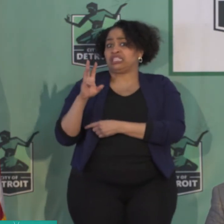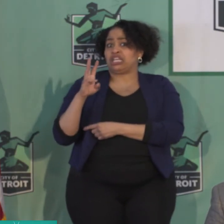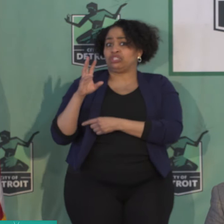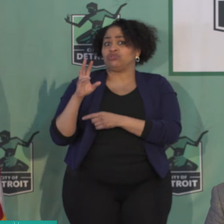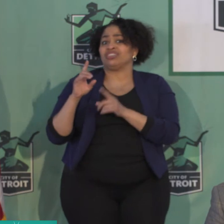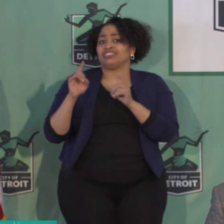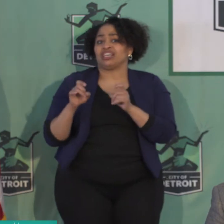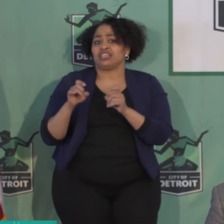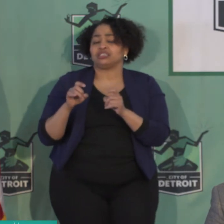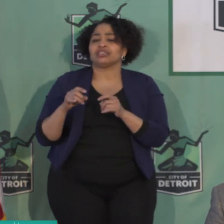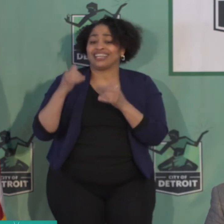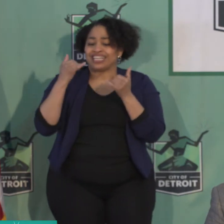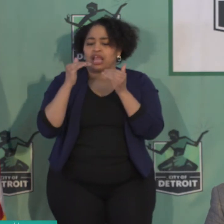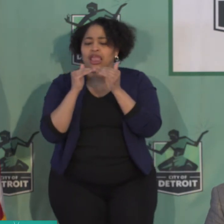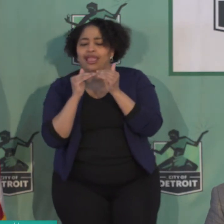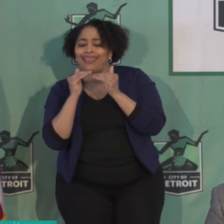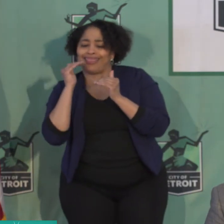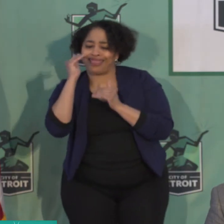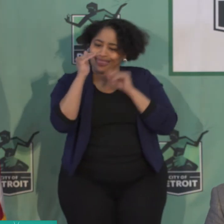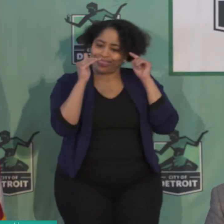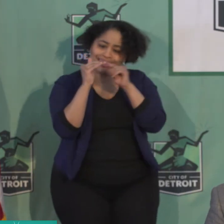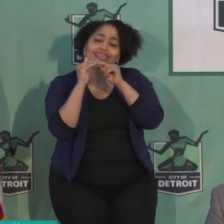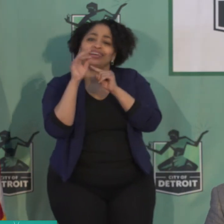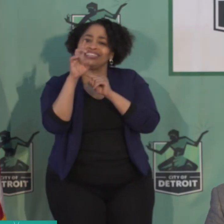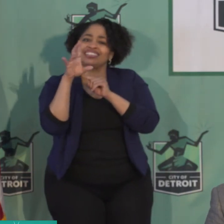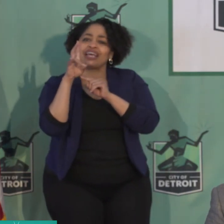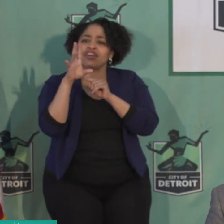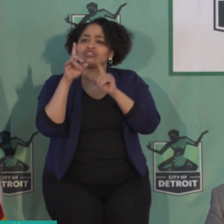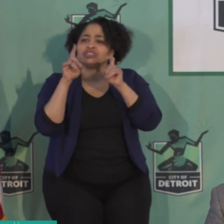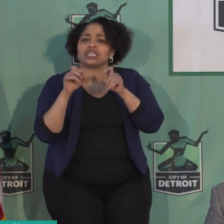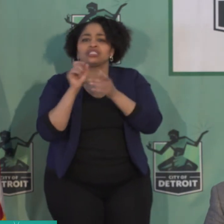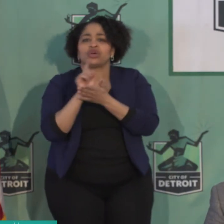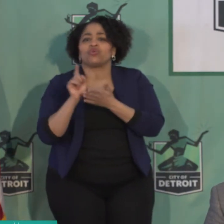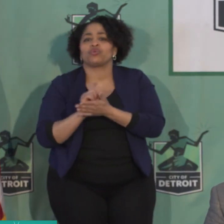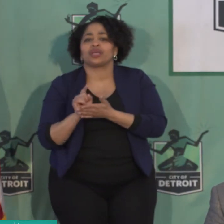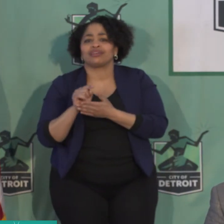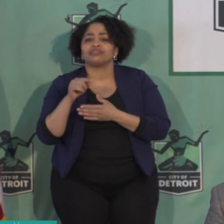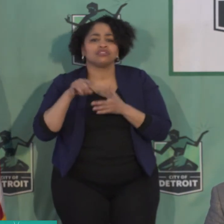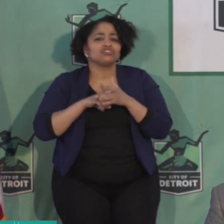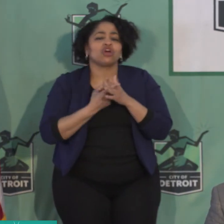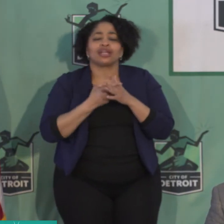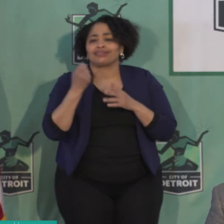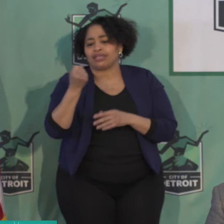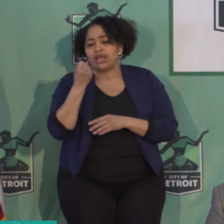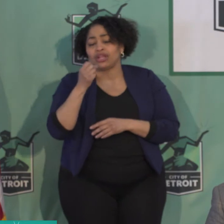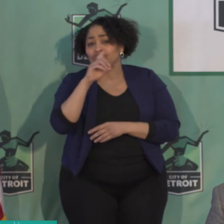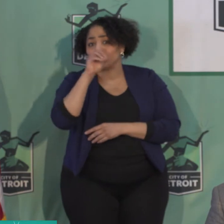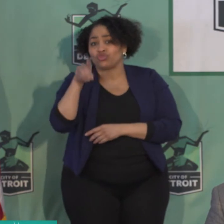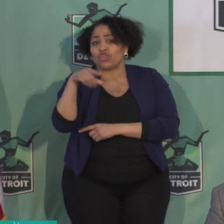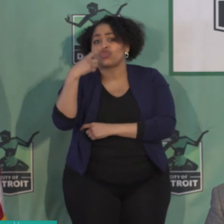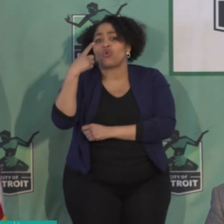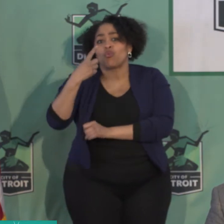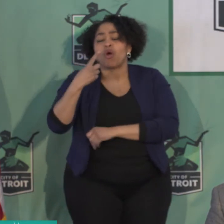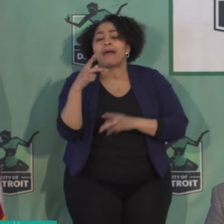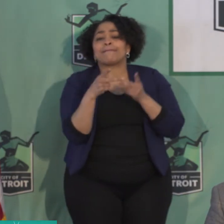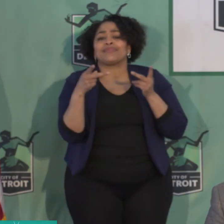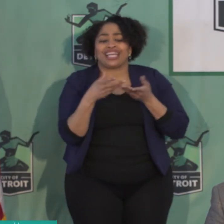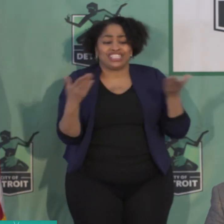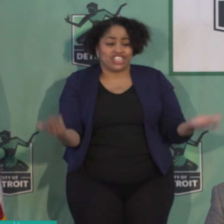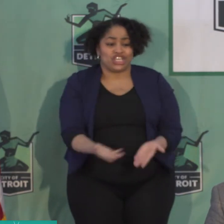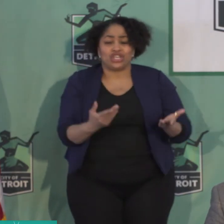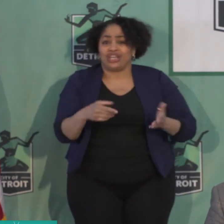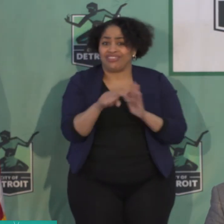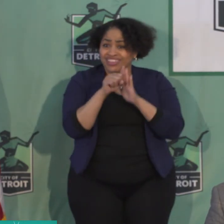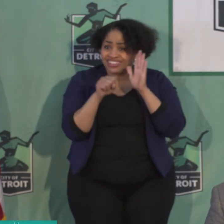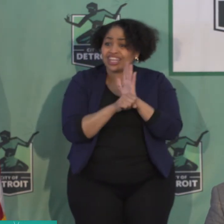week. We're going up to 700 tests a week starting Saturday. Detroit is the one place in this state where